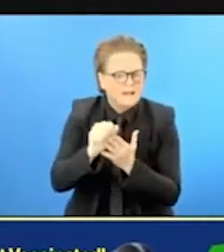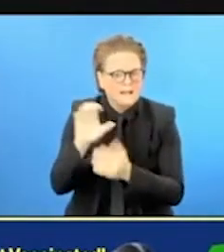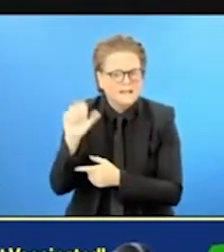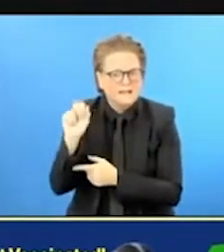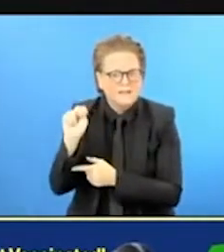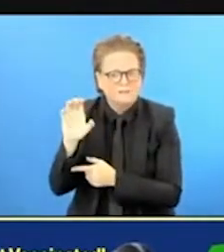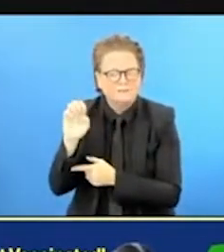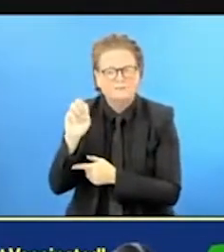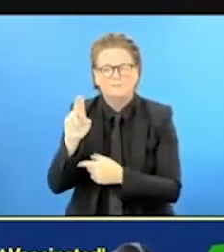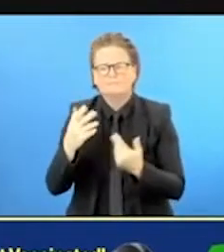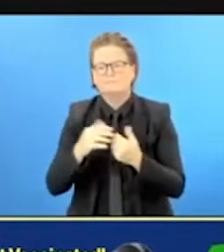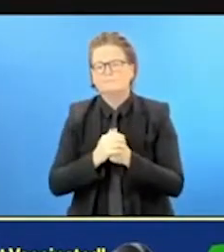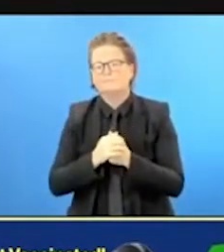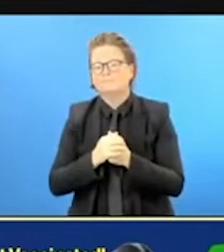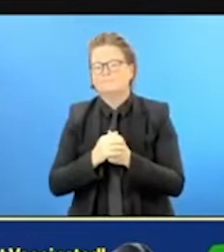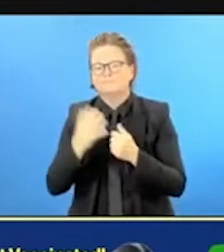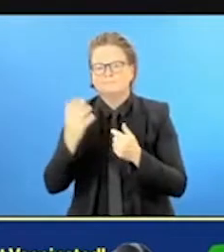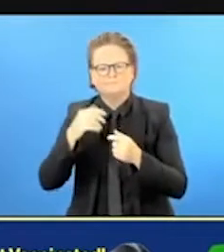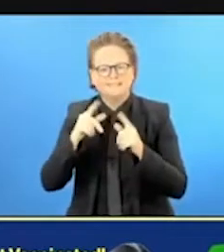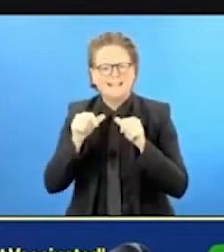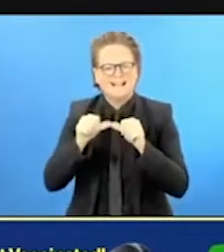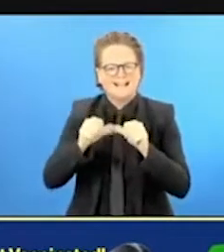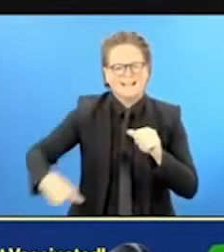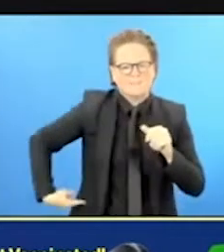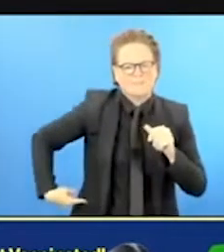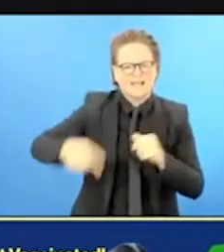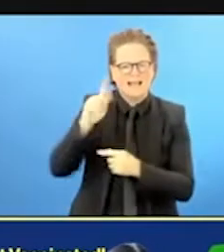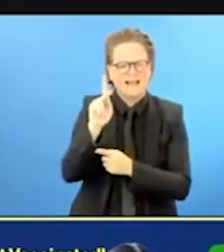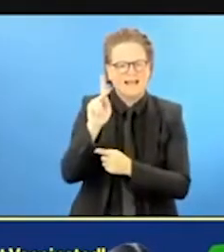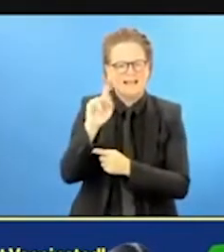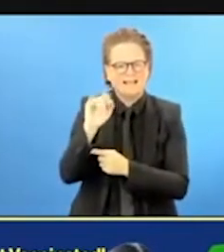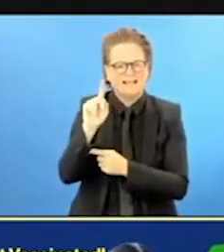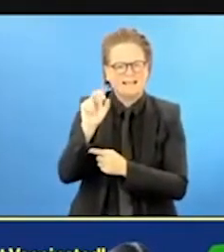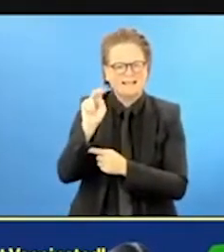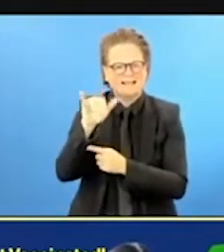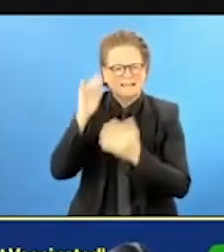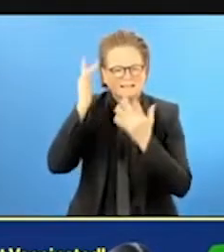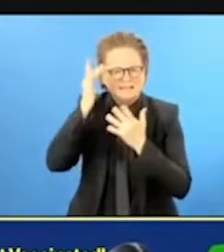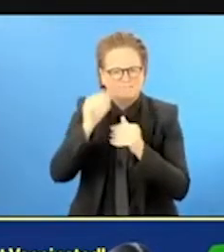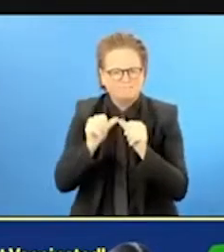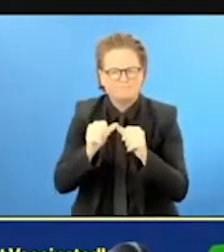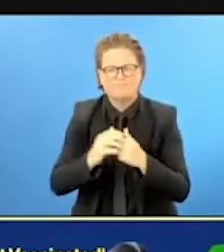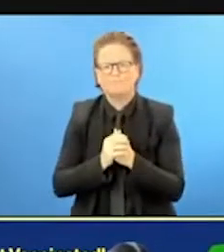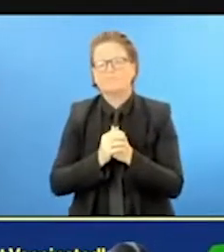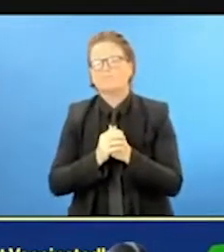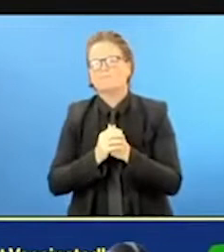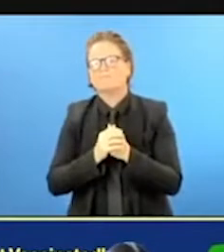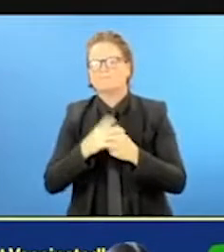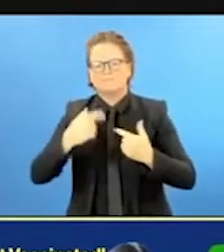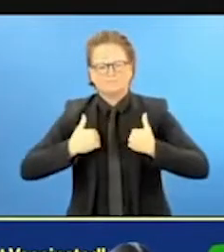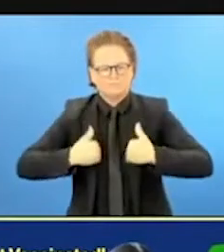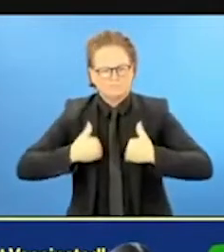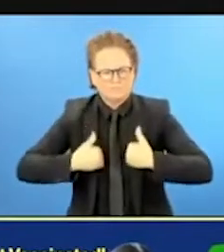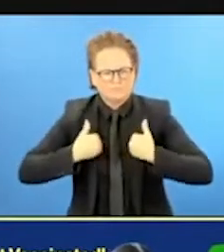disease, people who have severe chronic pulmonary disease, including COPD, or those who are